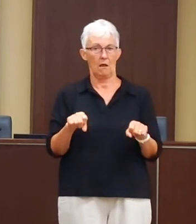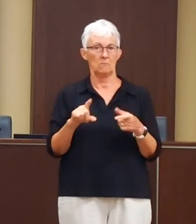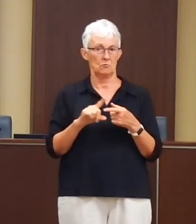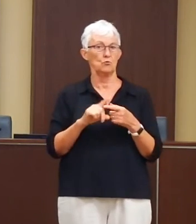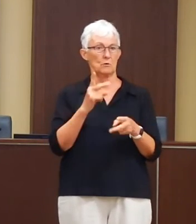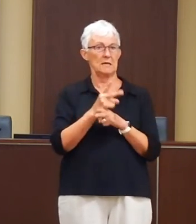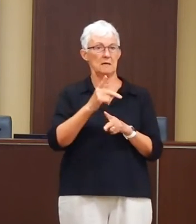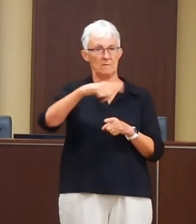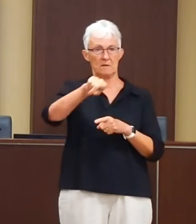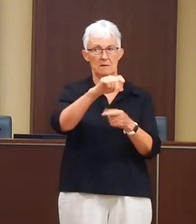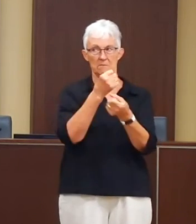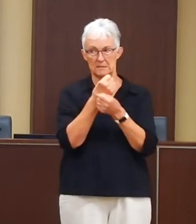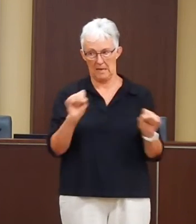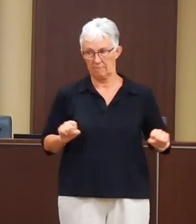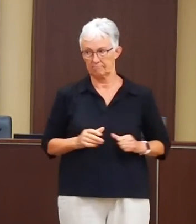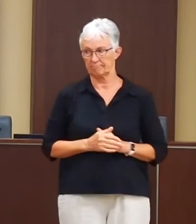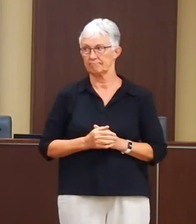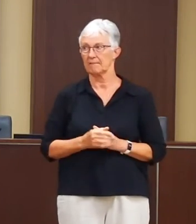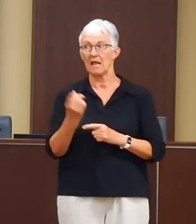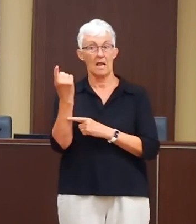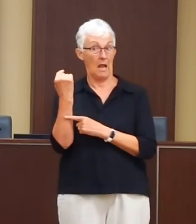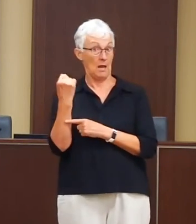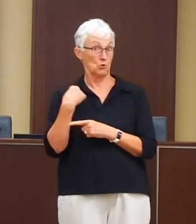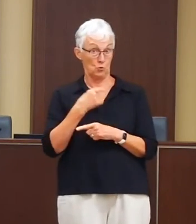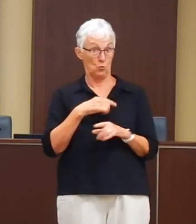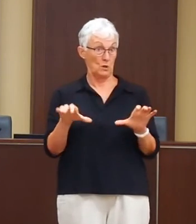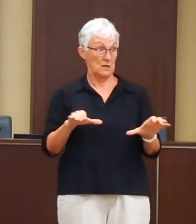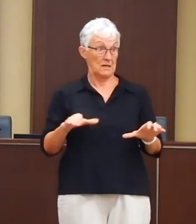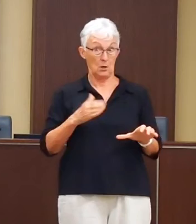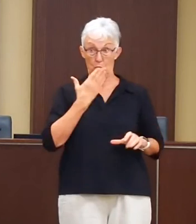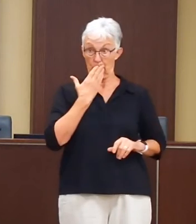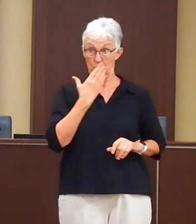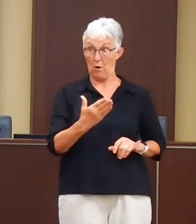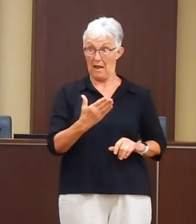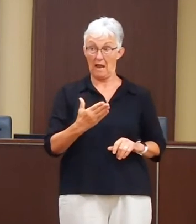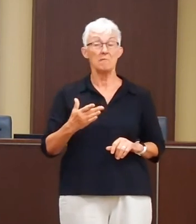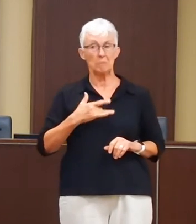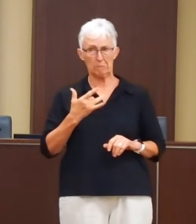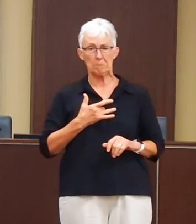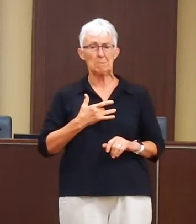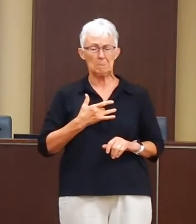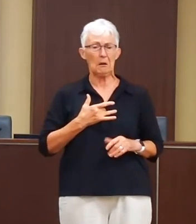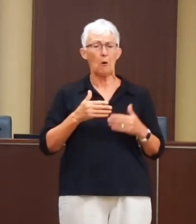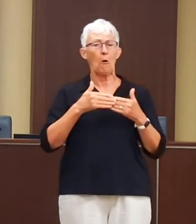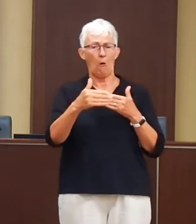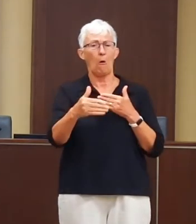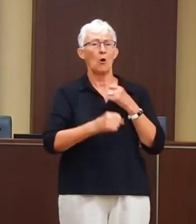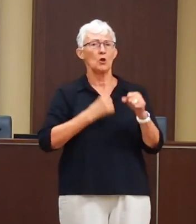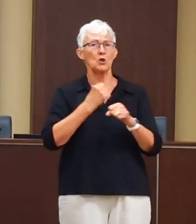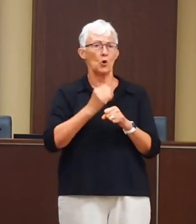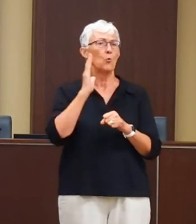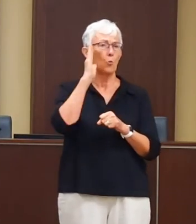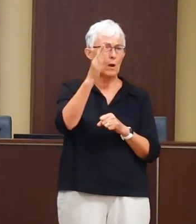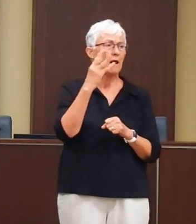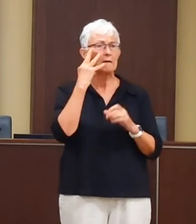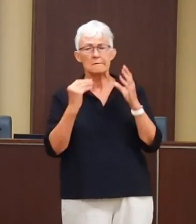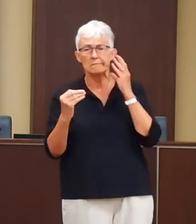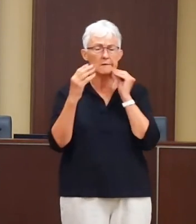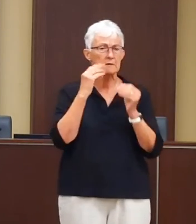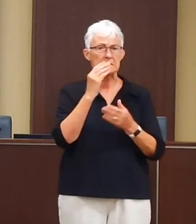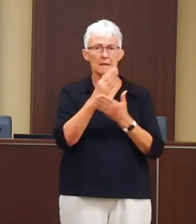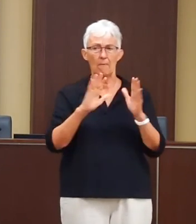did very well. We anticipated this will be another year that will have some challenges. But again, with a good sound plan in